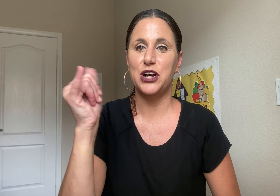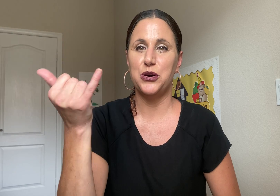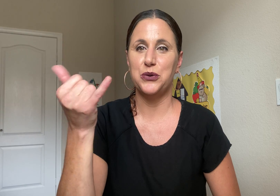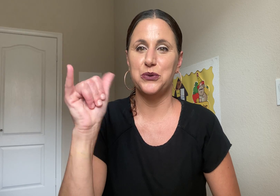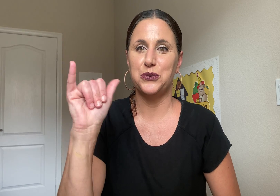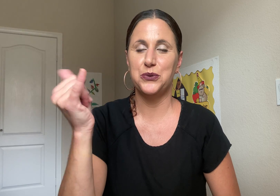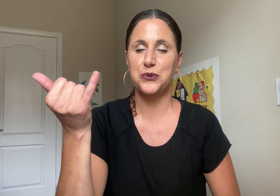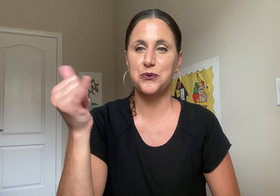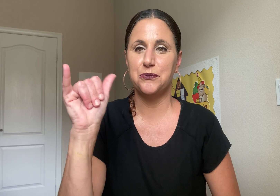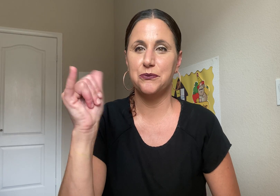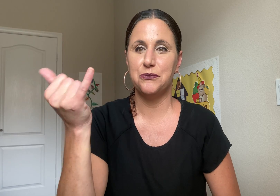Yellow.